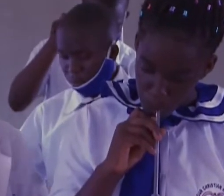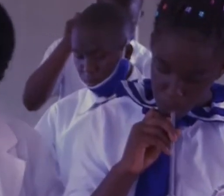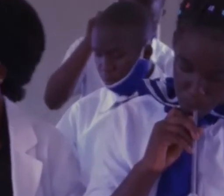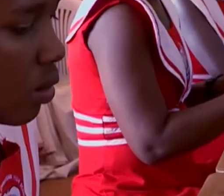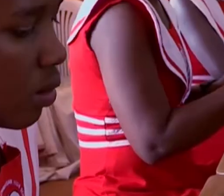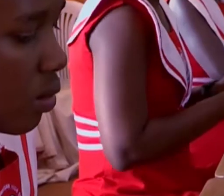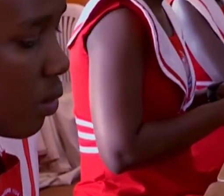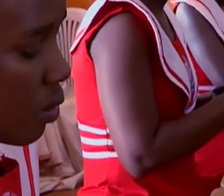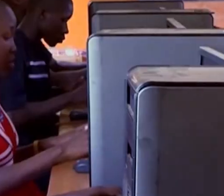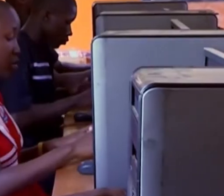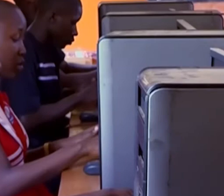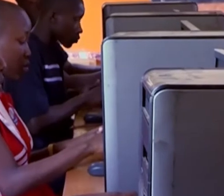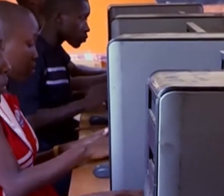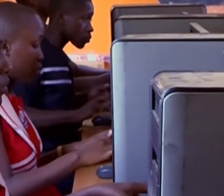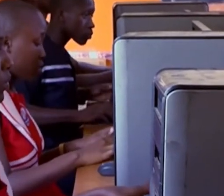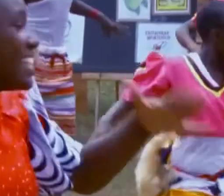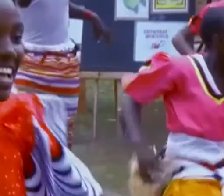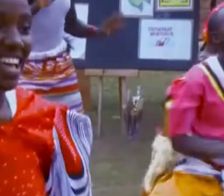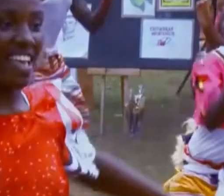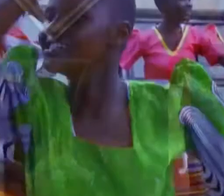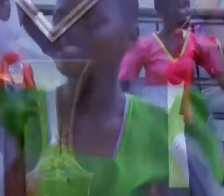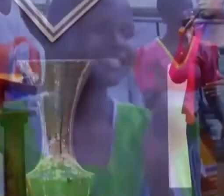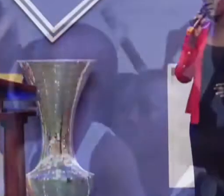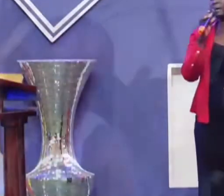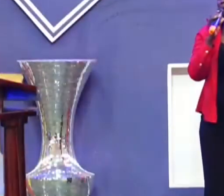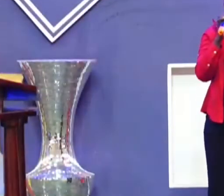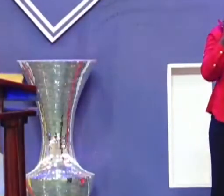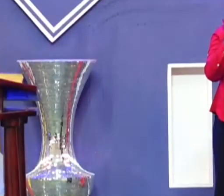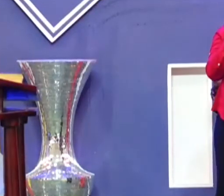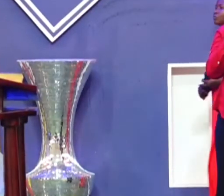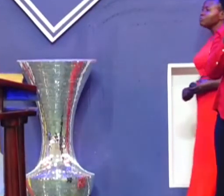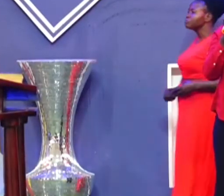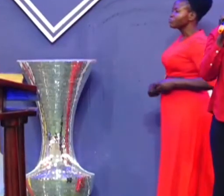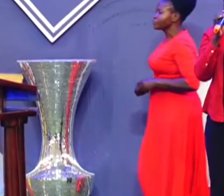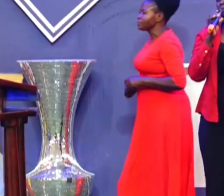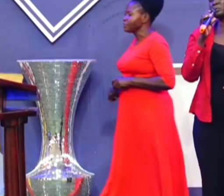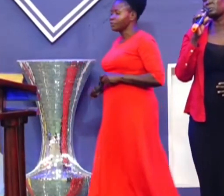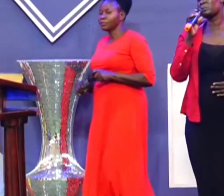science laboratory, and computer classes. We boost talent